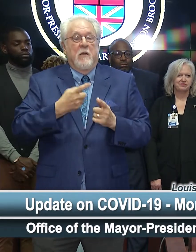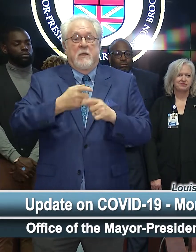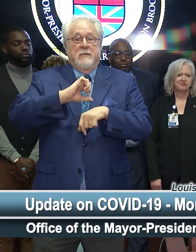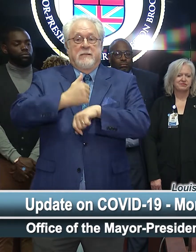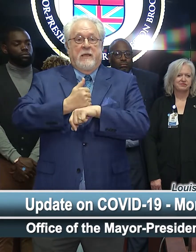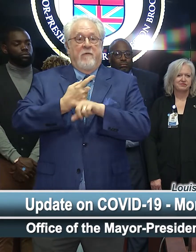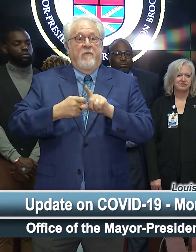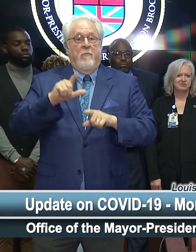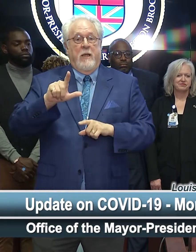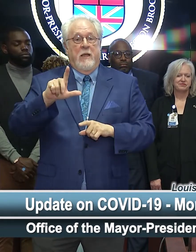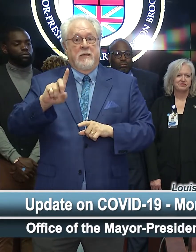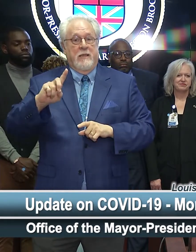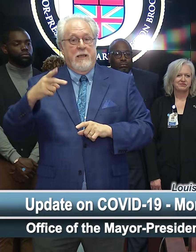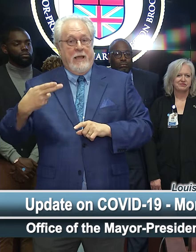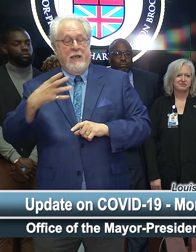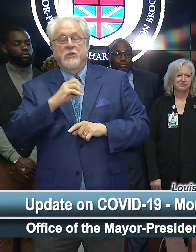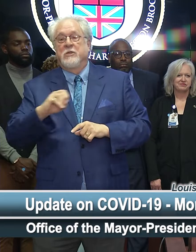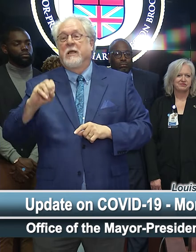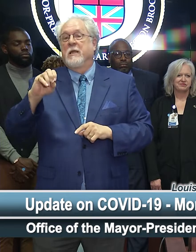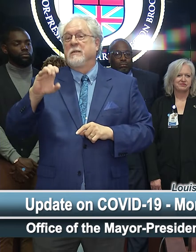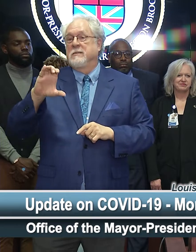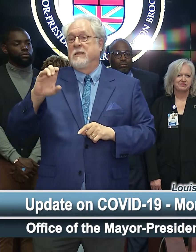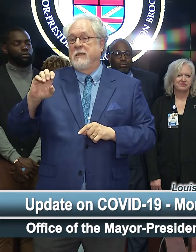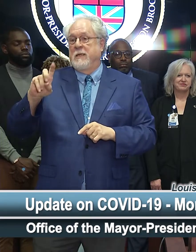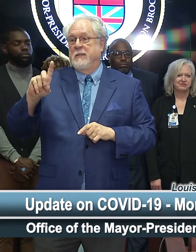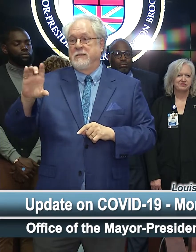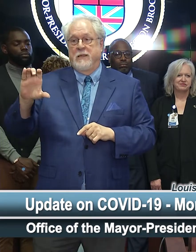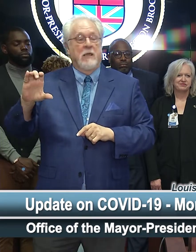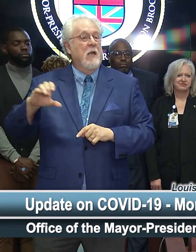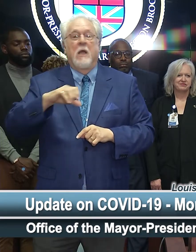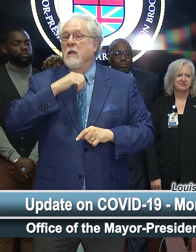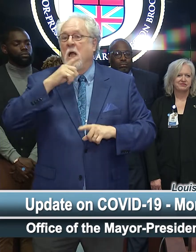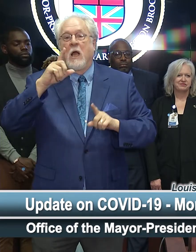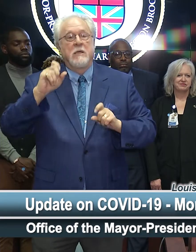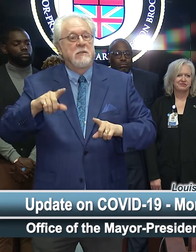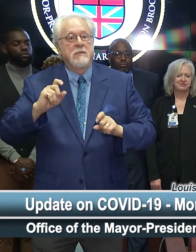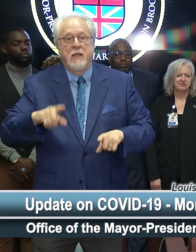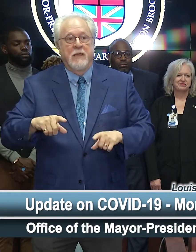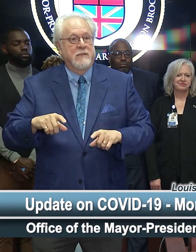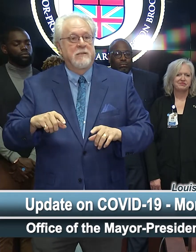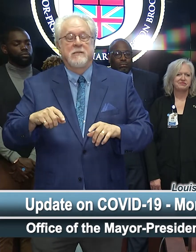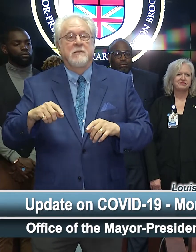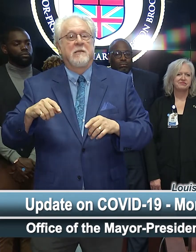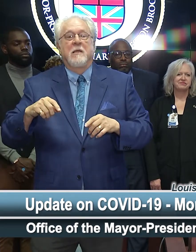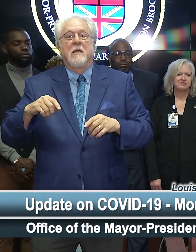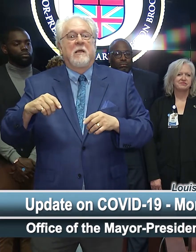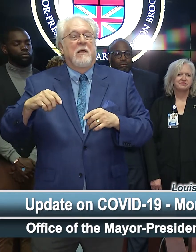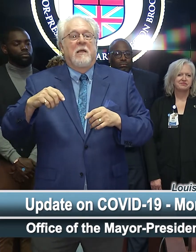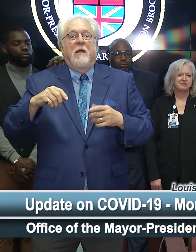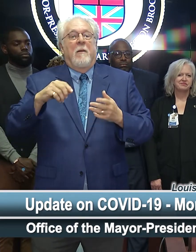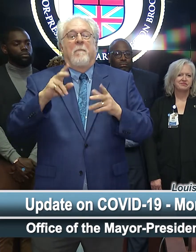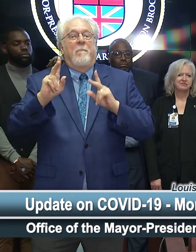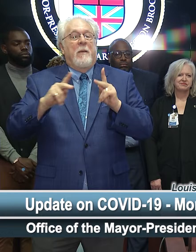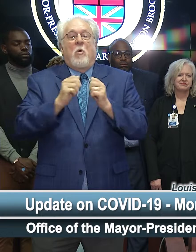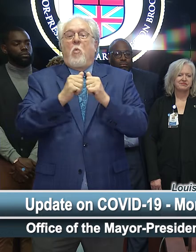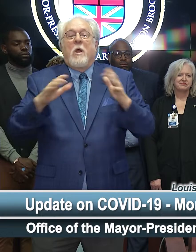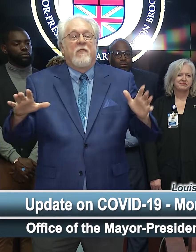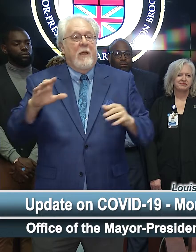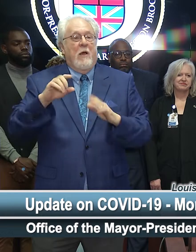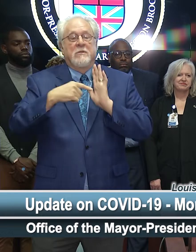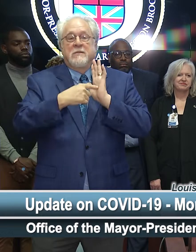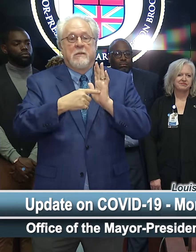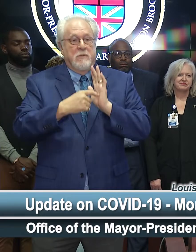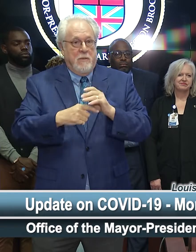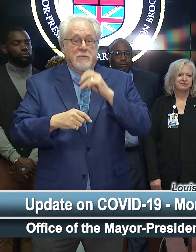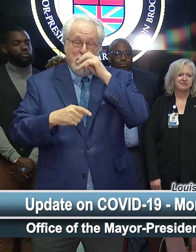LDH and the CDC for coronavirus. We will not be testing and strongly discourage the testing of asymptomatic patients at this time, as